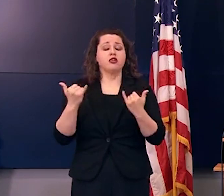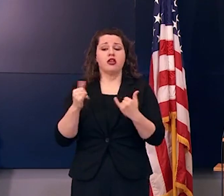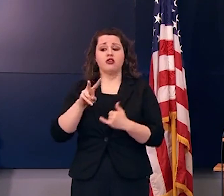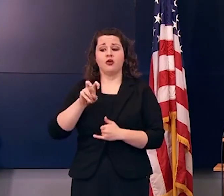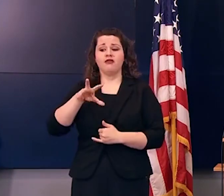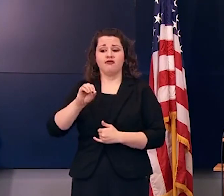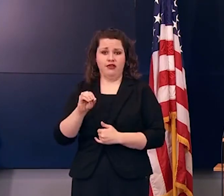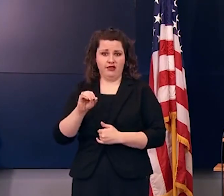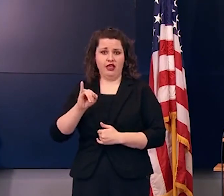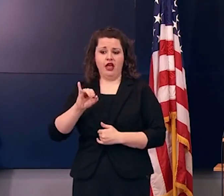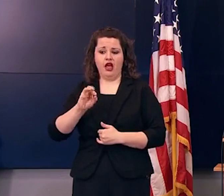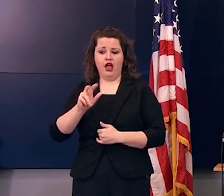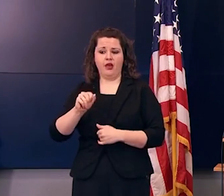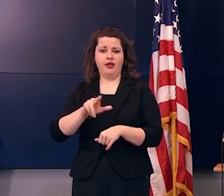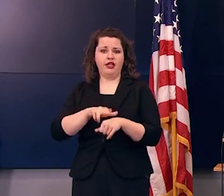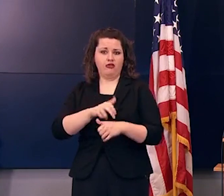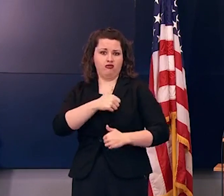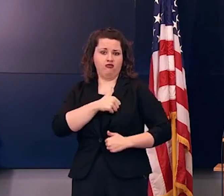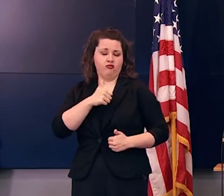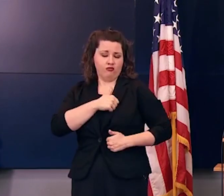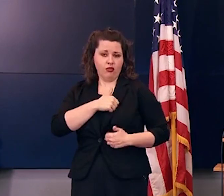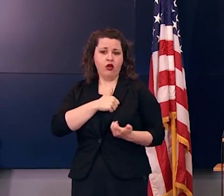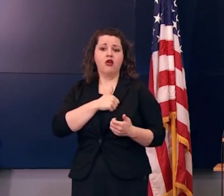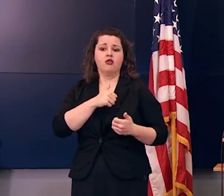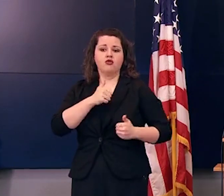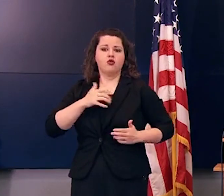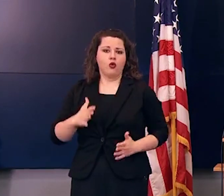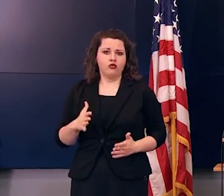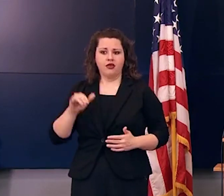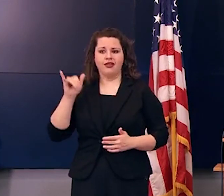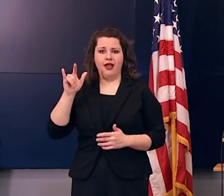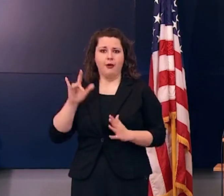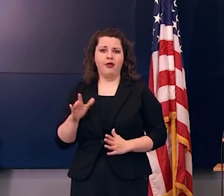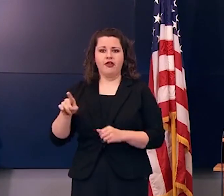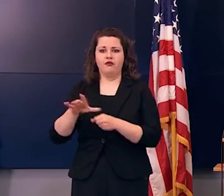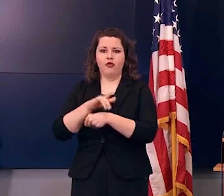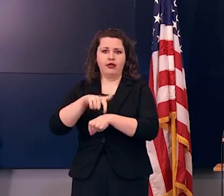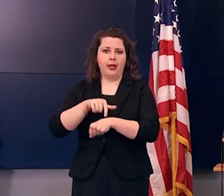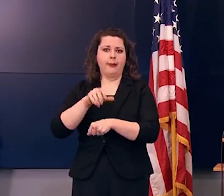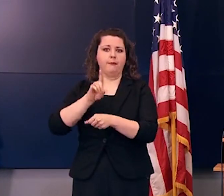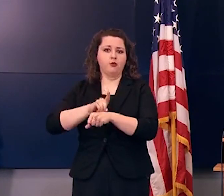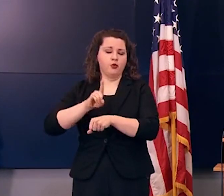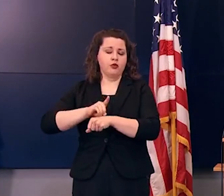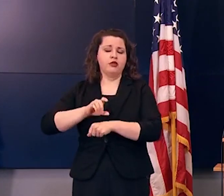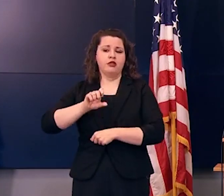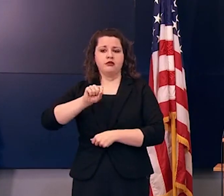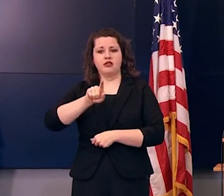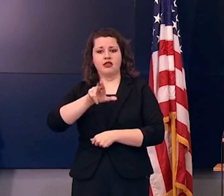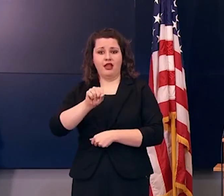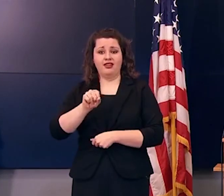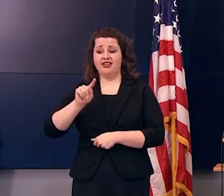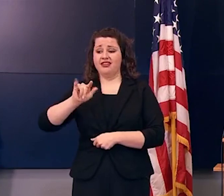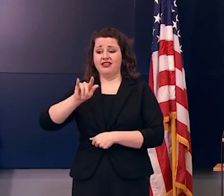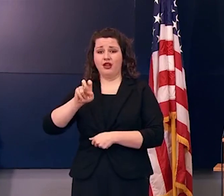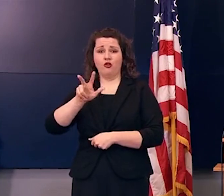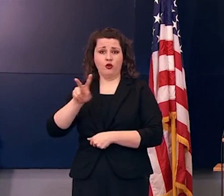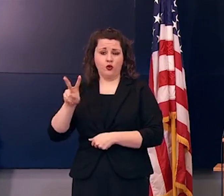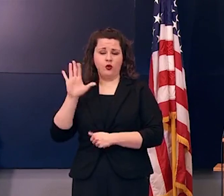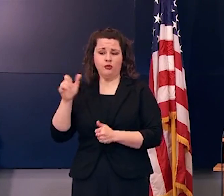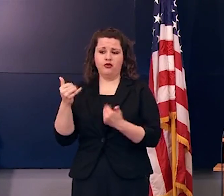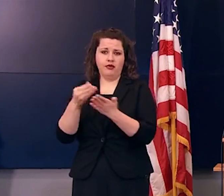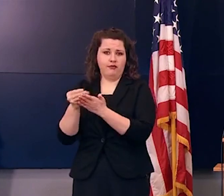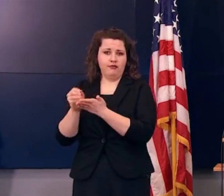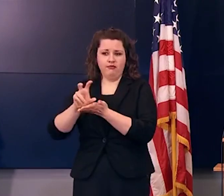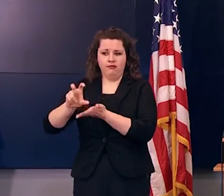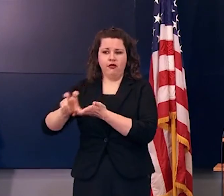250 Iowa National Guard soldiers and airmen are on full-time duty status, and Title 32 will provide funding for